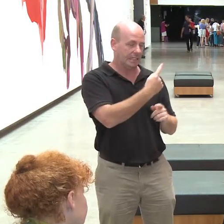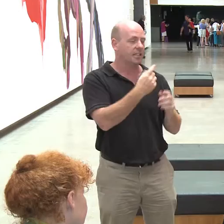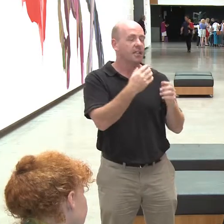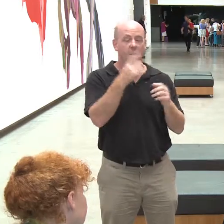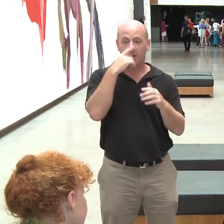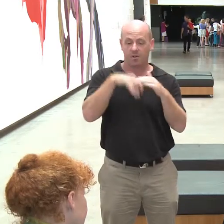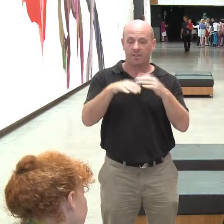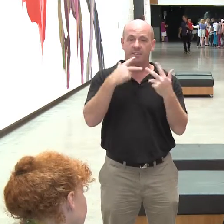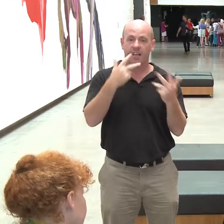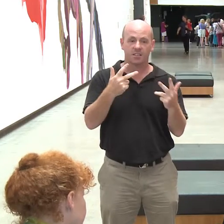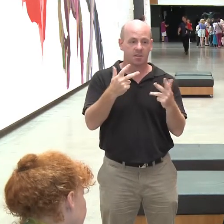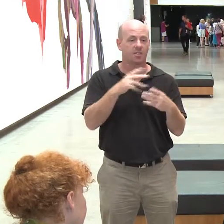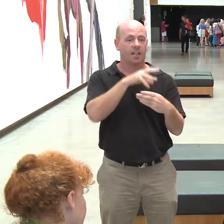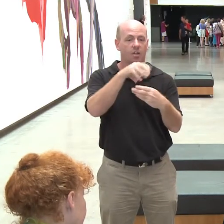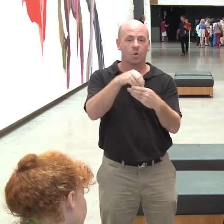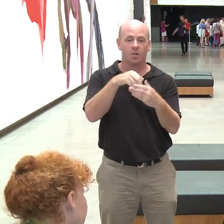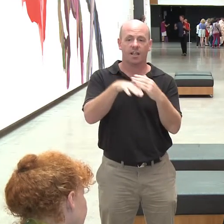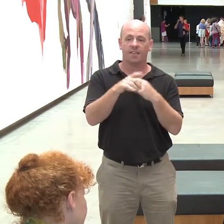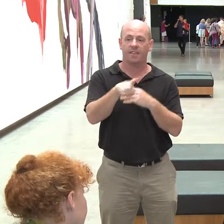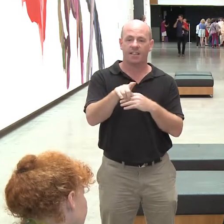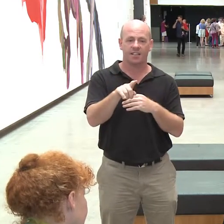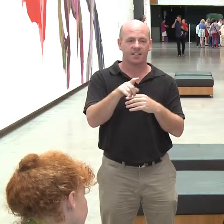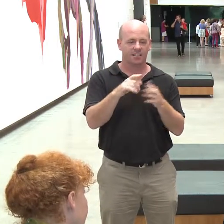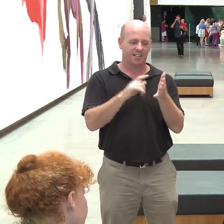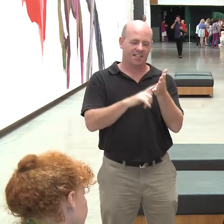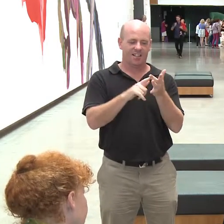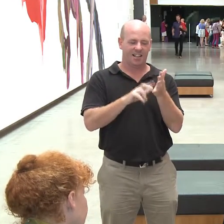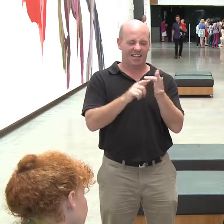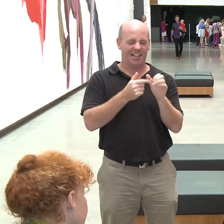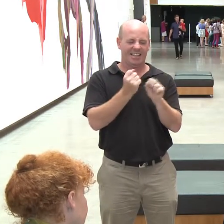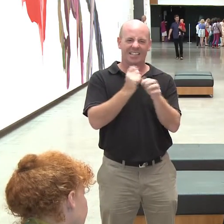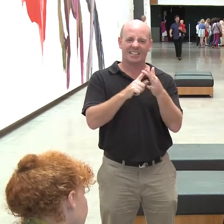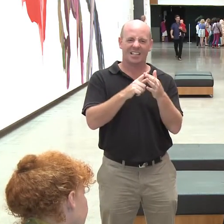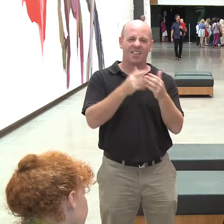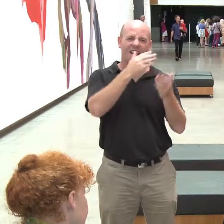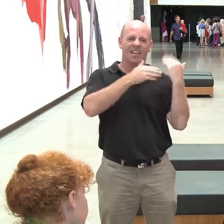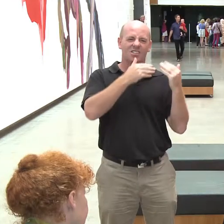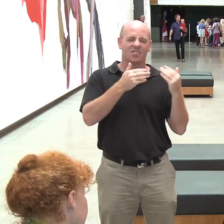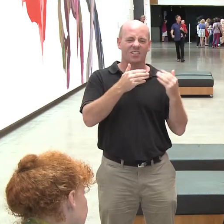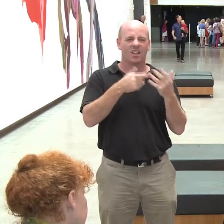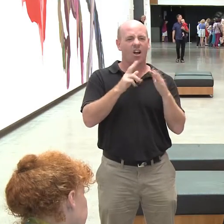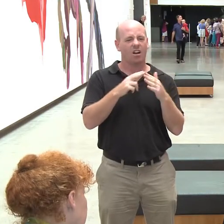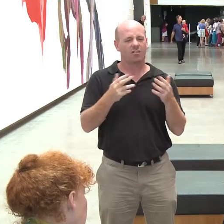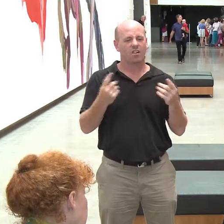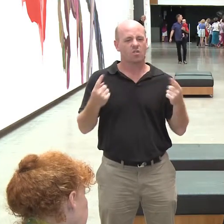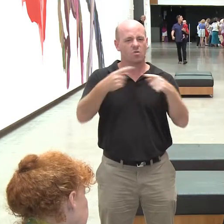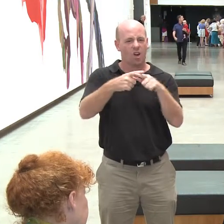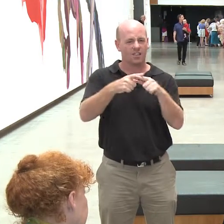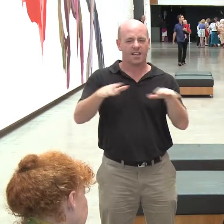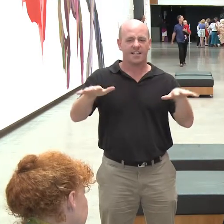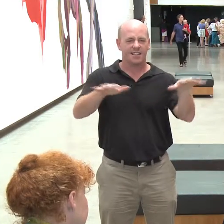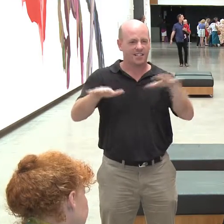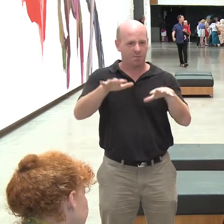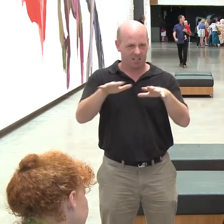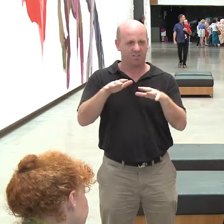exhibition have interests in the lineage, I guess you could call it, of cross-disciplinary experiment in work